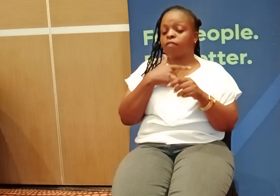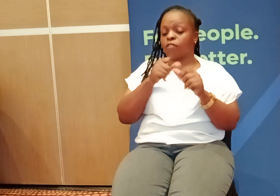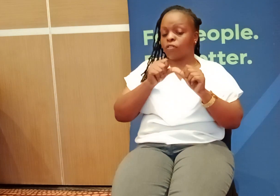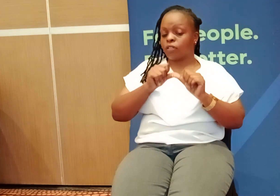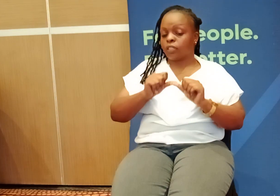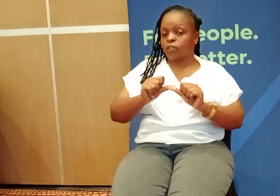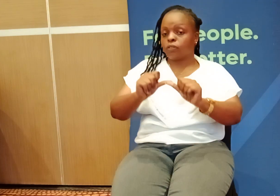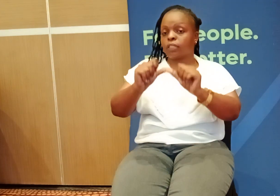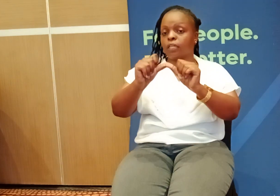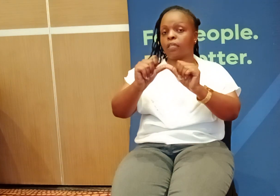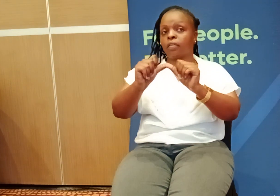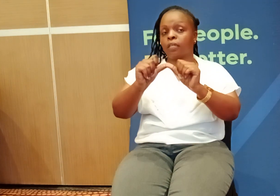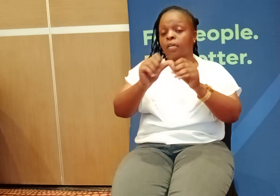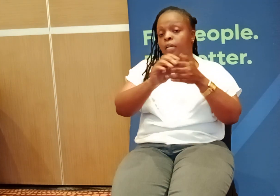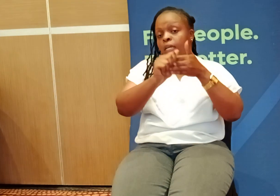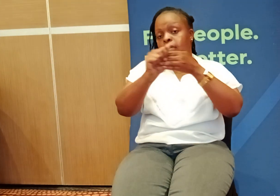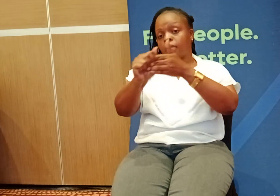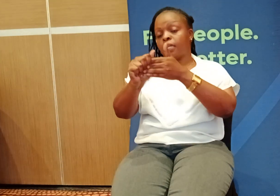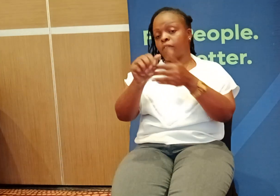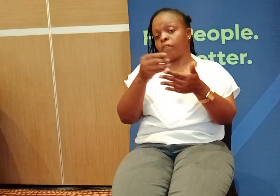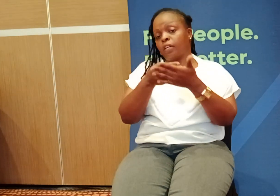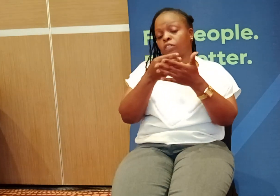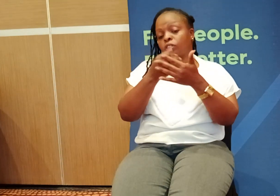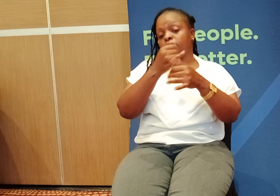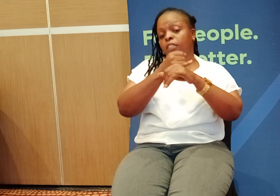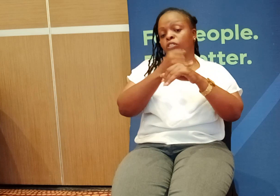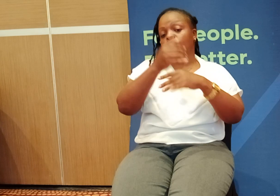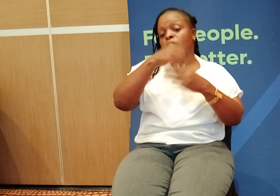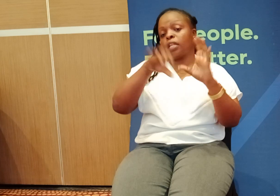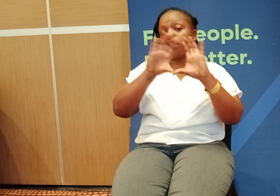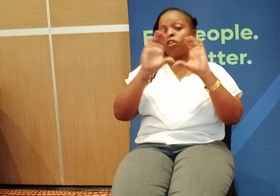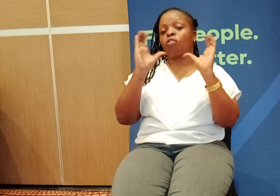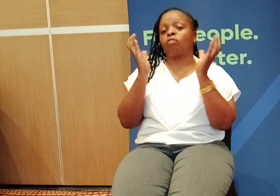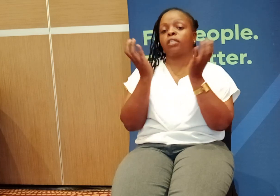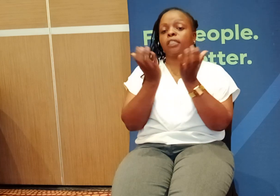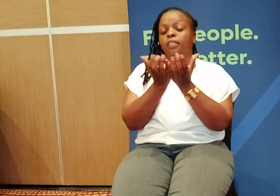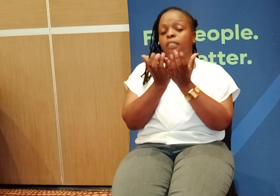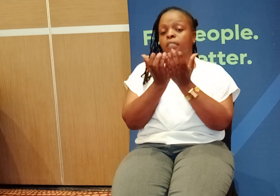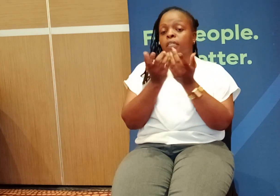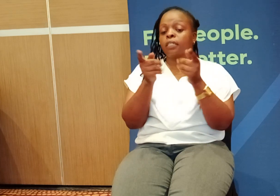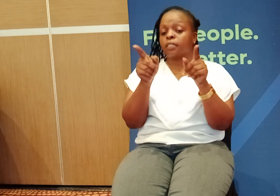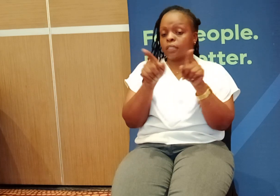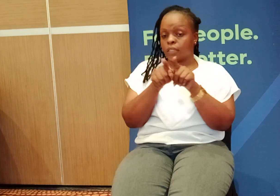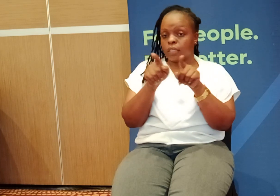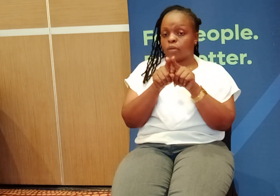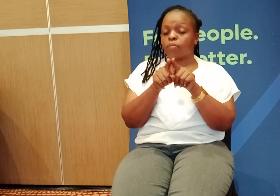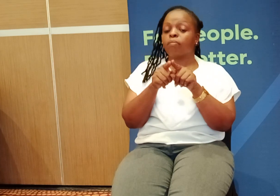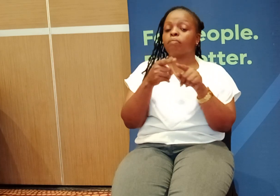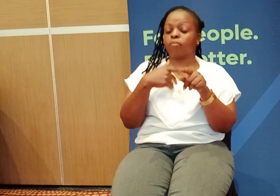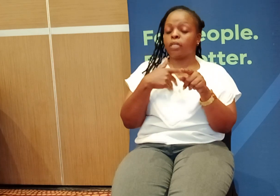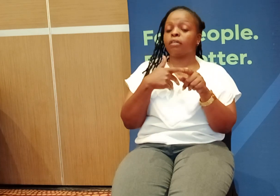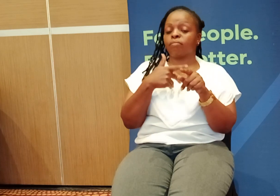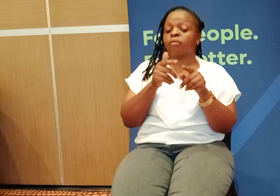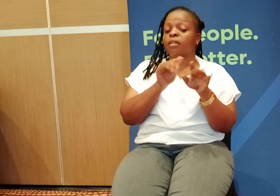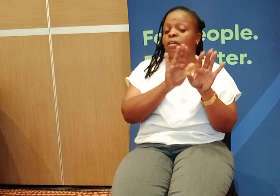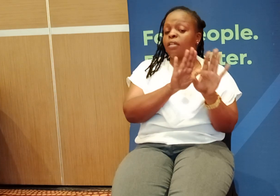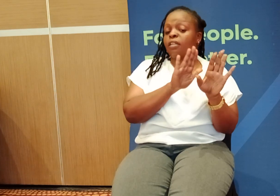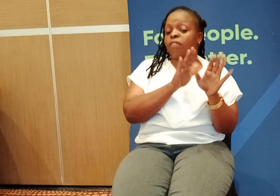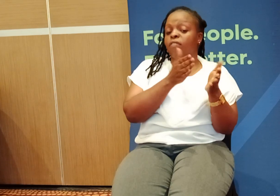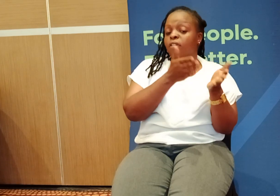ranked leading financial institutions in the continent. I'll let it be there, but the one that I need to